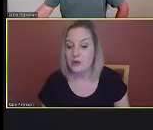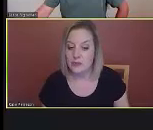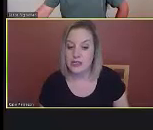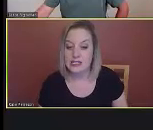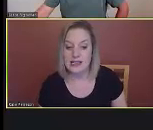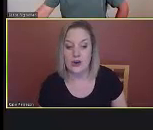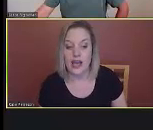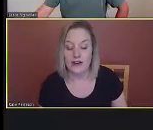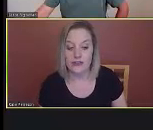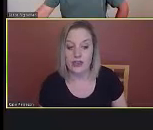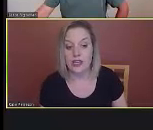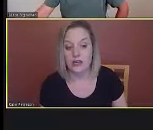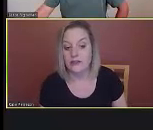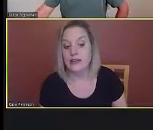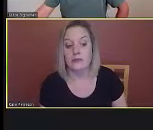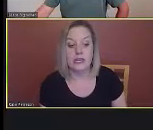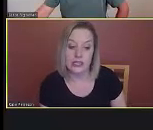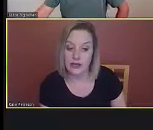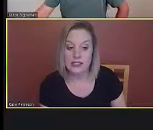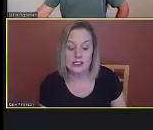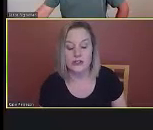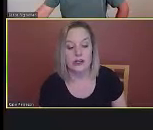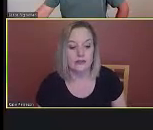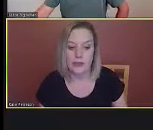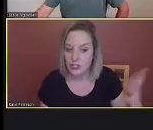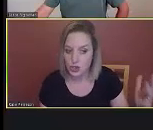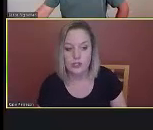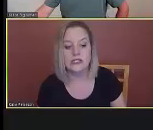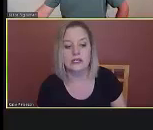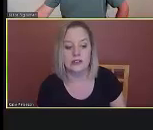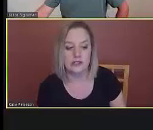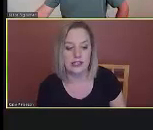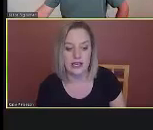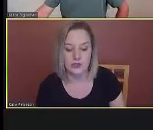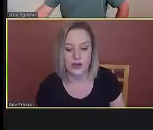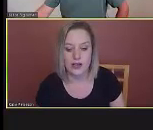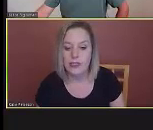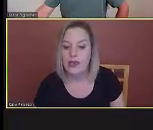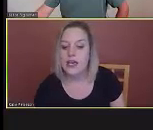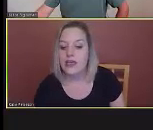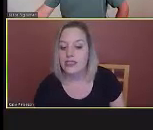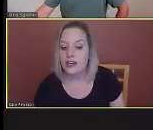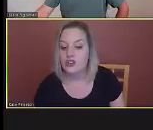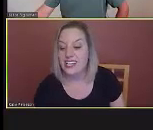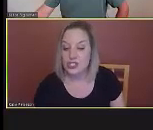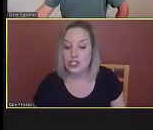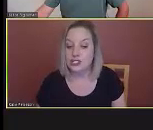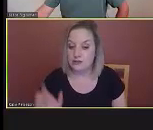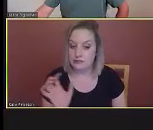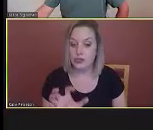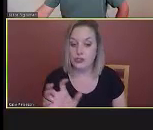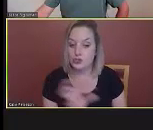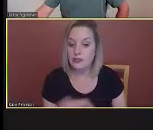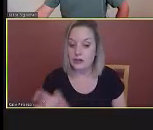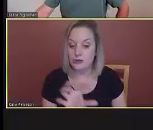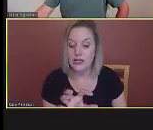of the web meetings now have a meeting ID or a passcode to get in. You'll need that as well. And then you can actually just